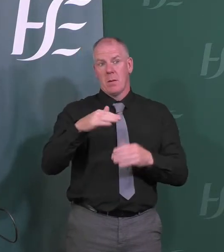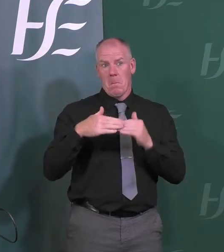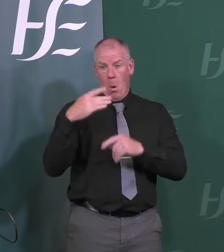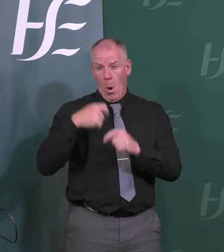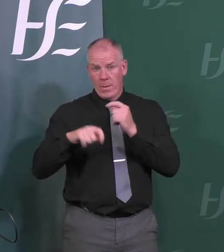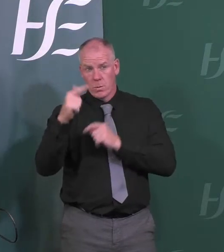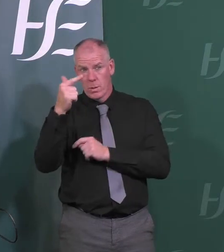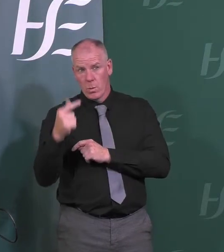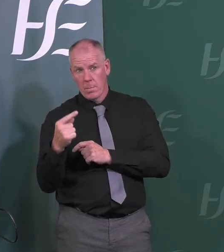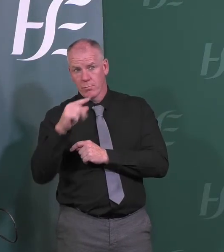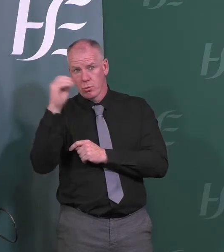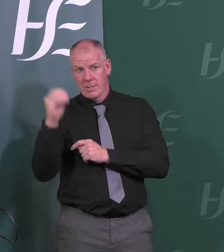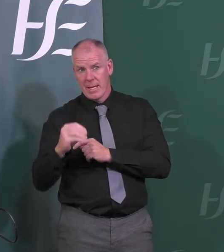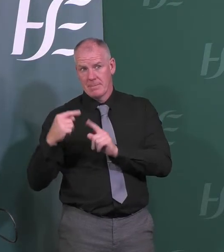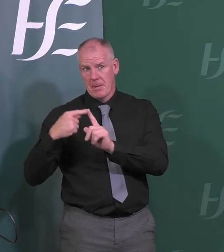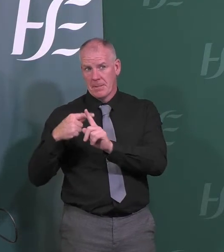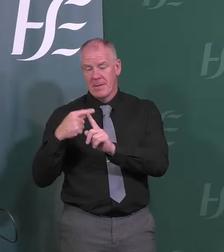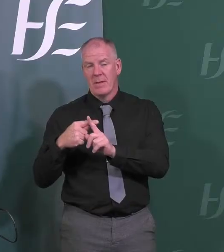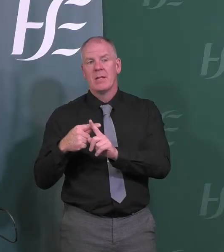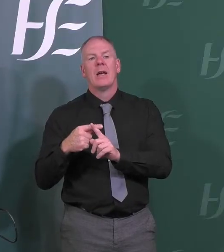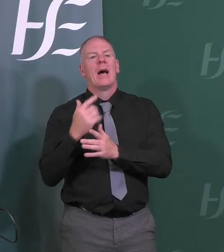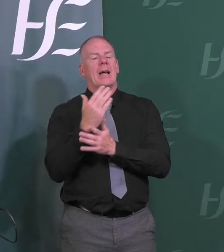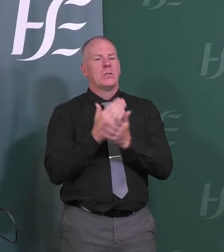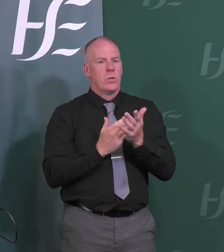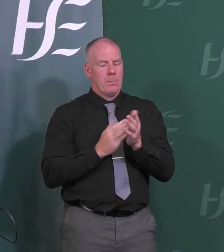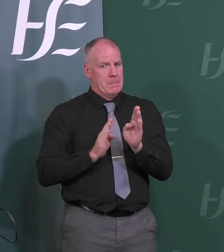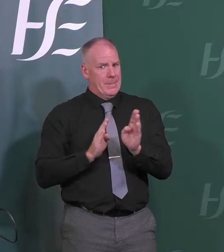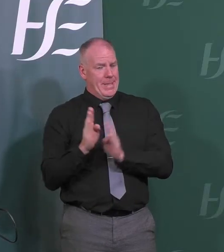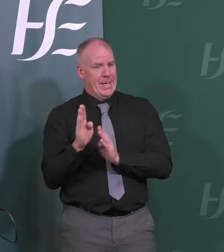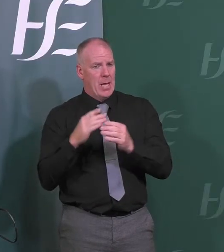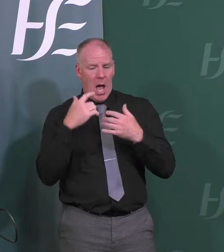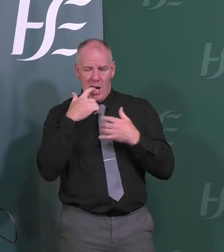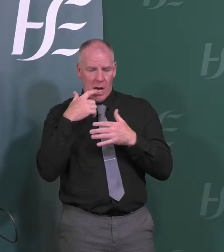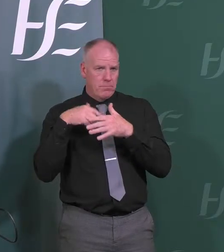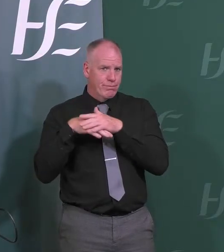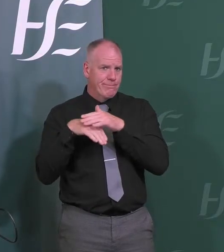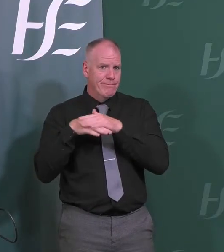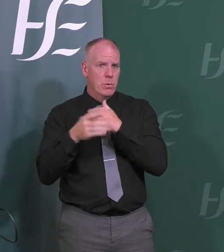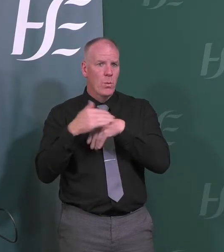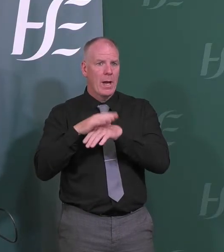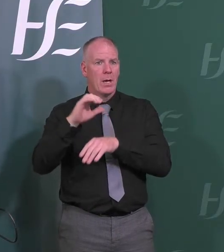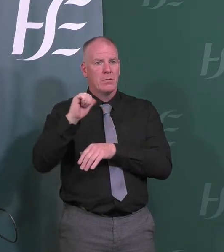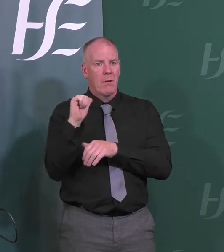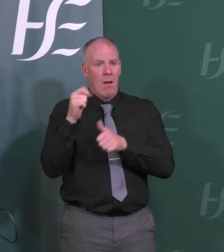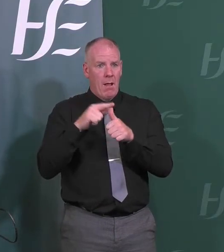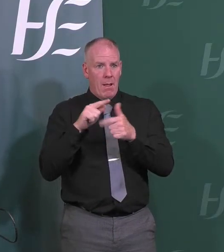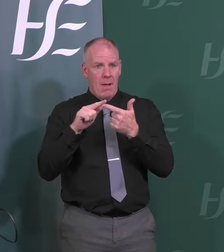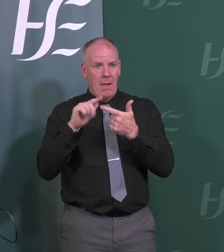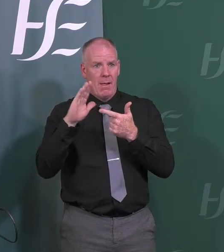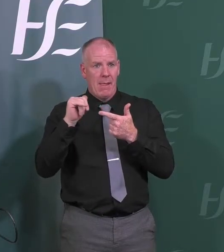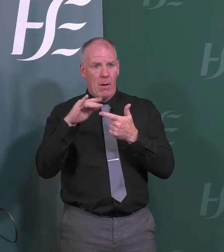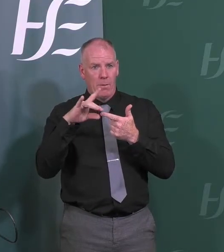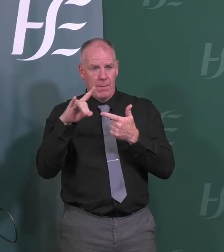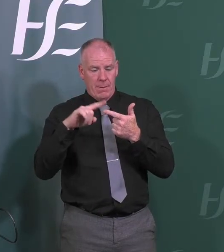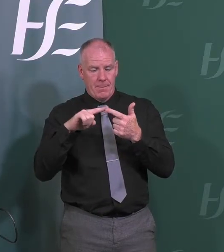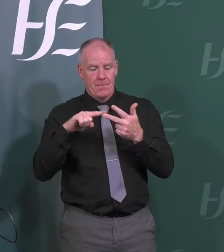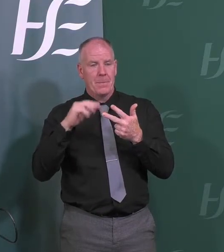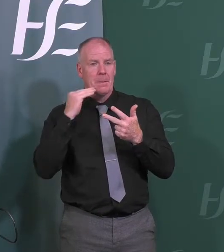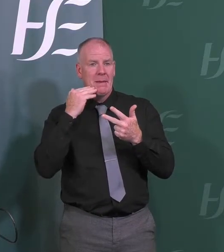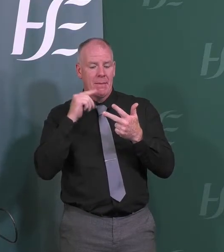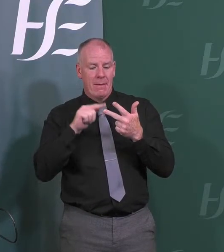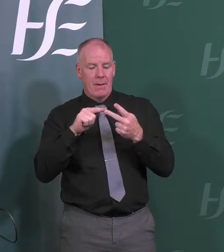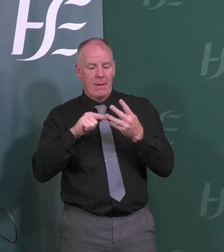21% positivity, and there are a number of sites that are particularly busy. They continue to be Donegal, Louth, Meath and